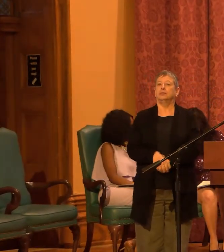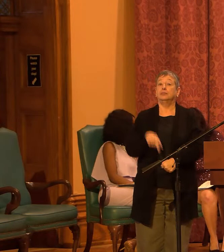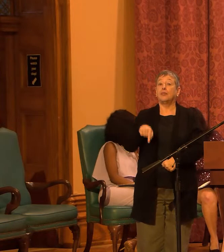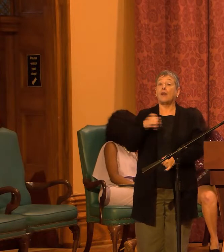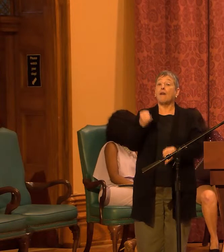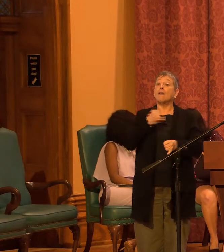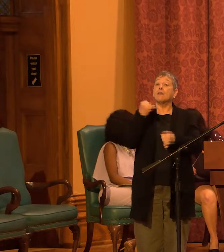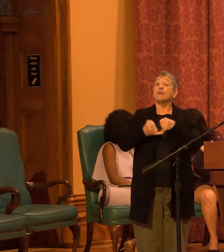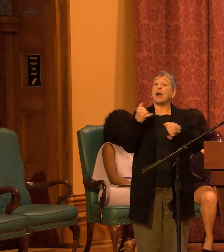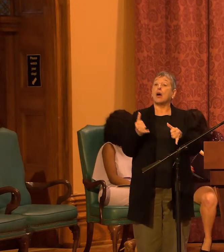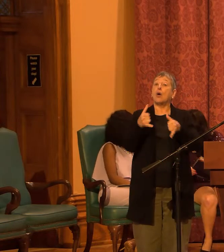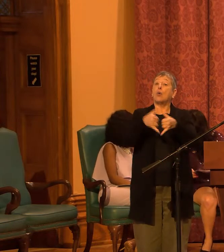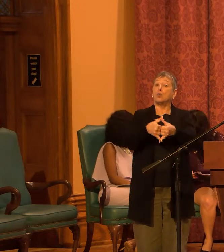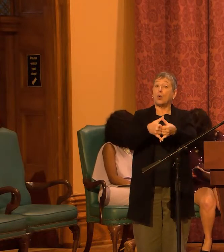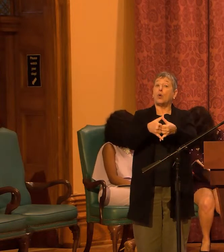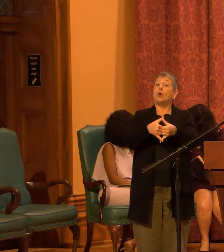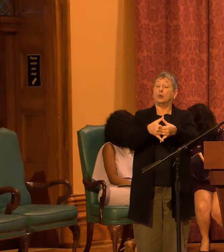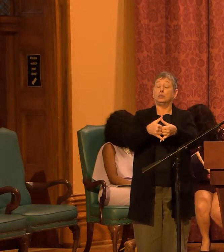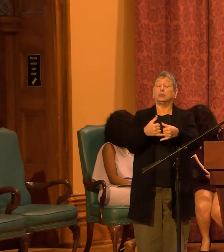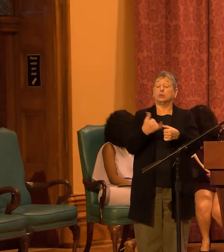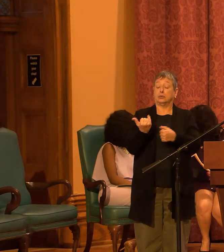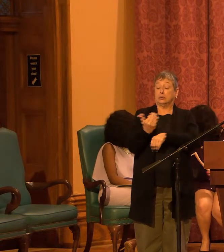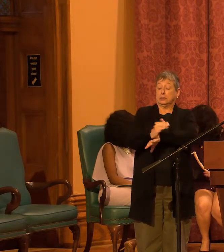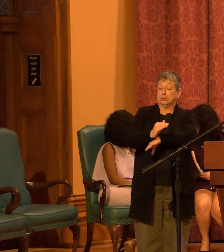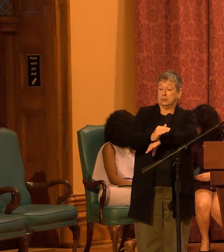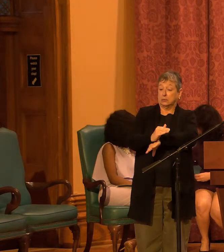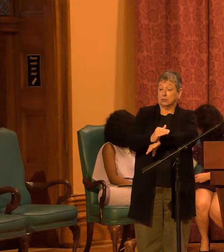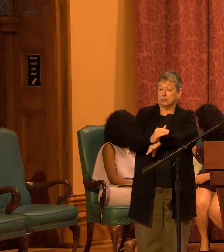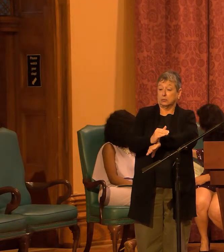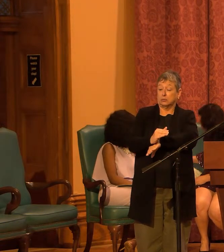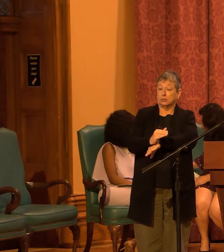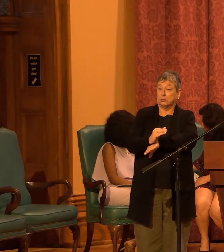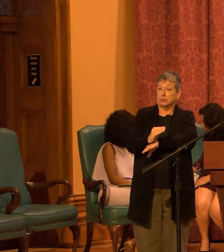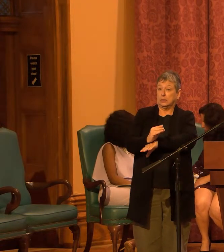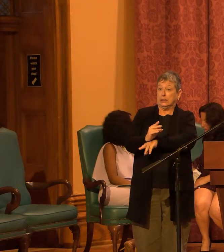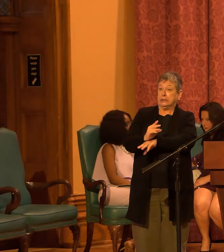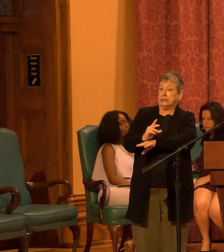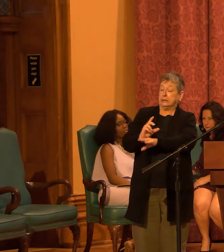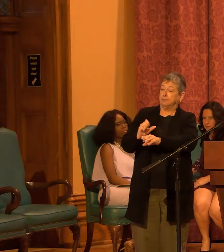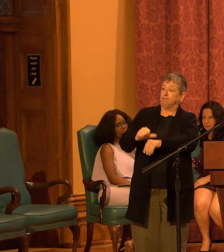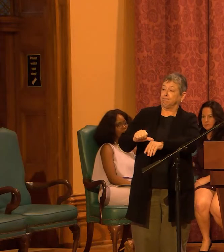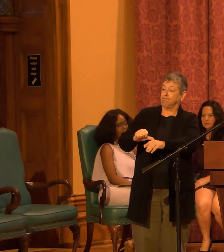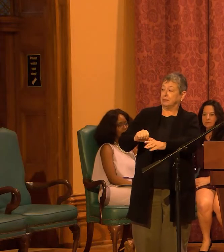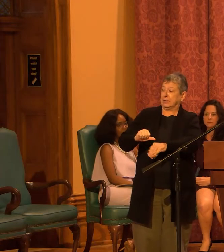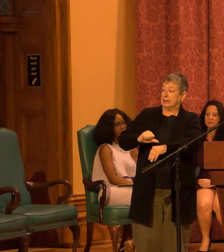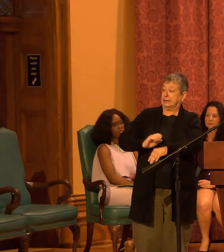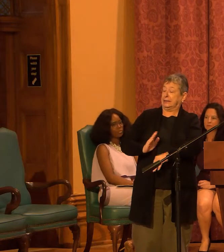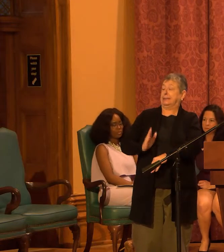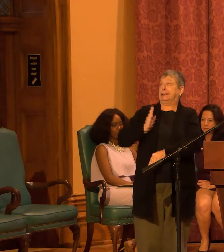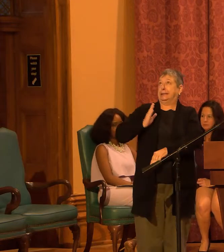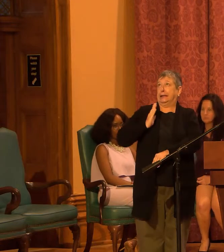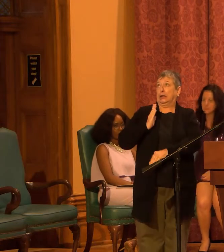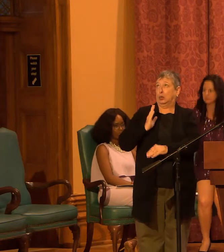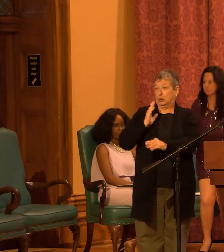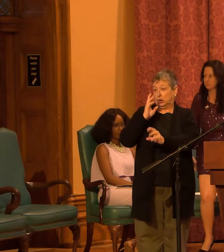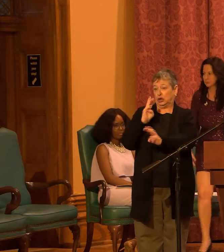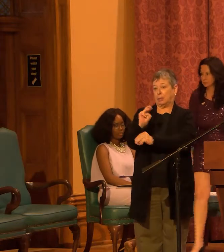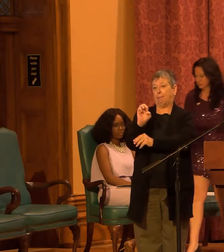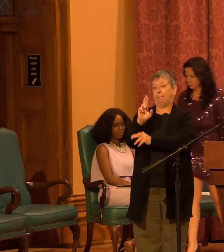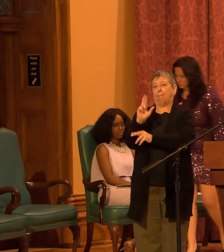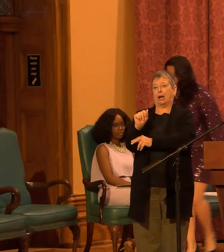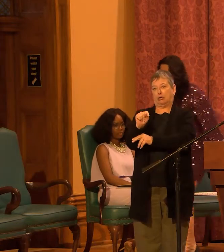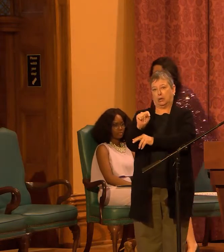The final award to be presented this afternoon is the Distinguished Merit Award. This award is given in recognition